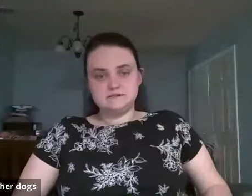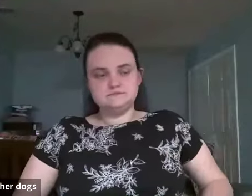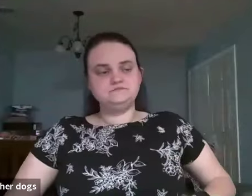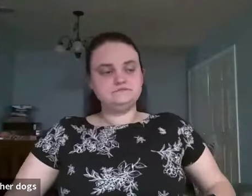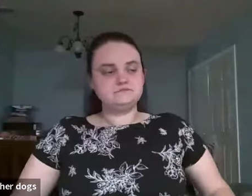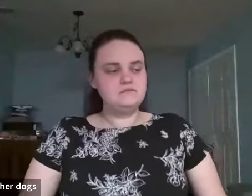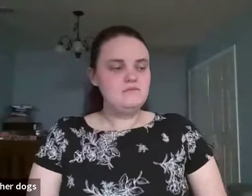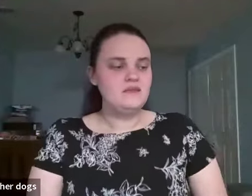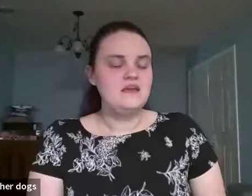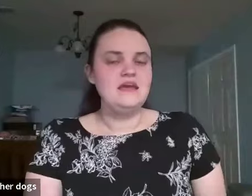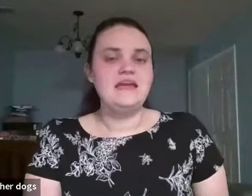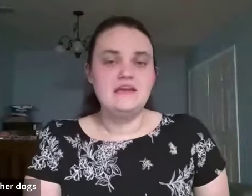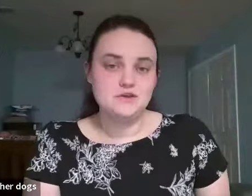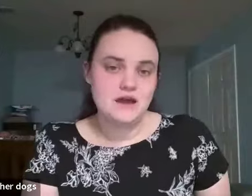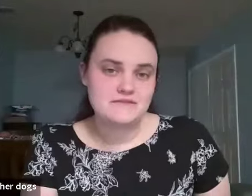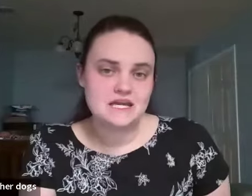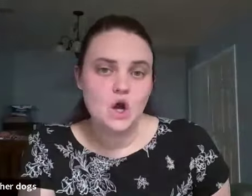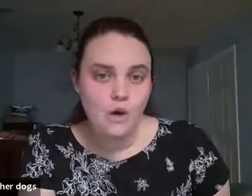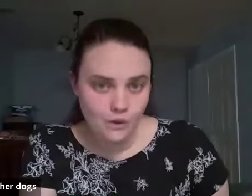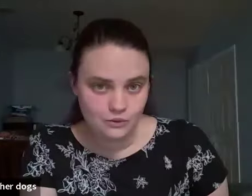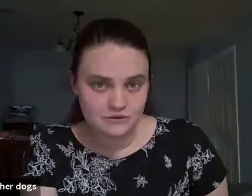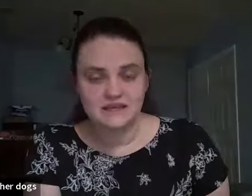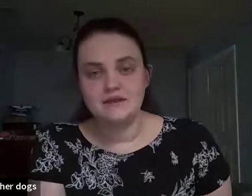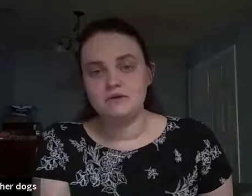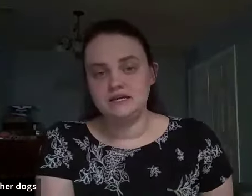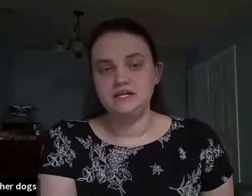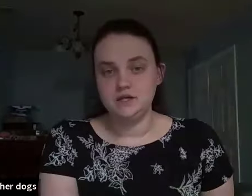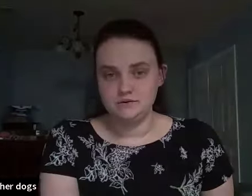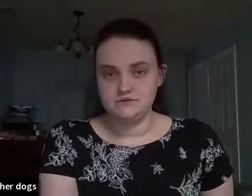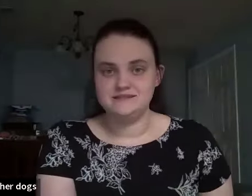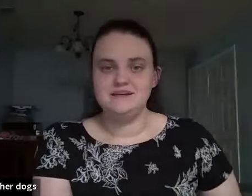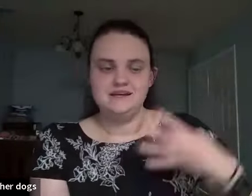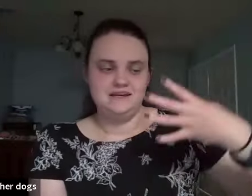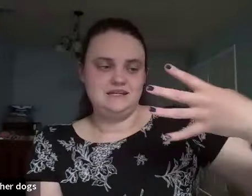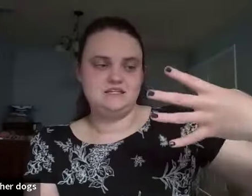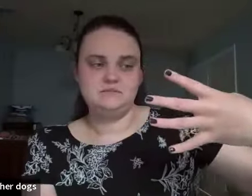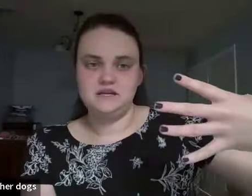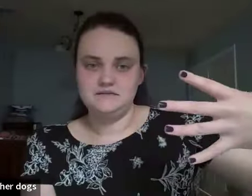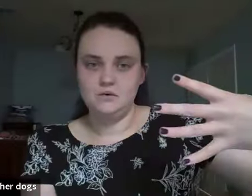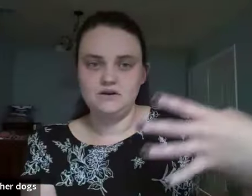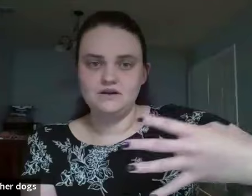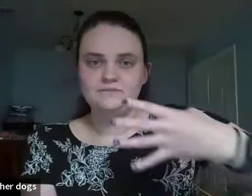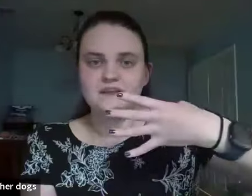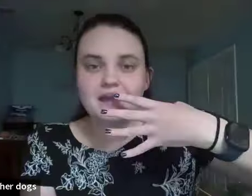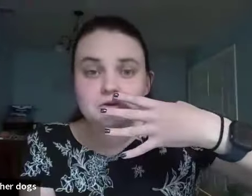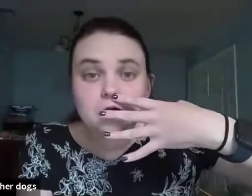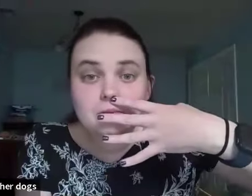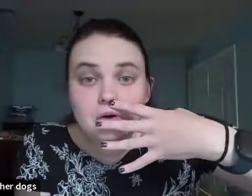sick. If you have a cold, like a runny nose, it is going to be a 4, and you're going to put